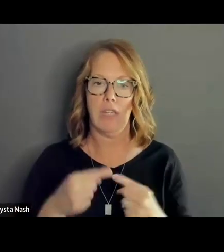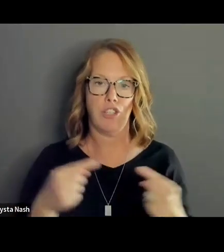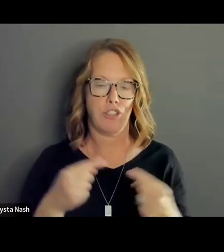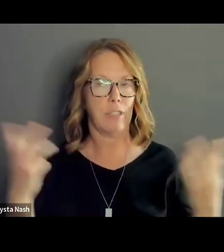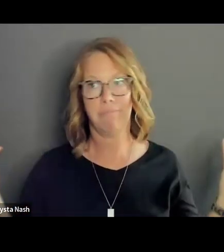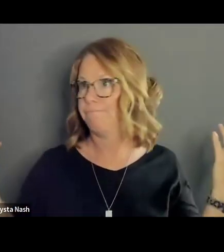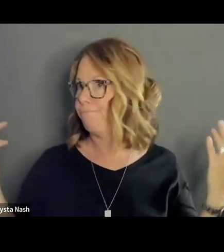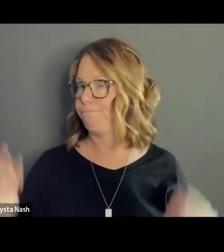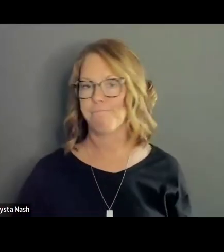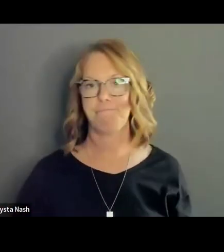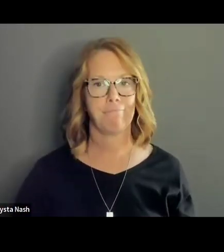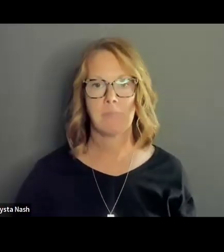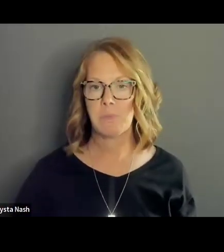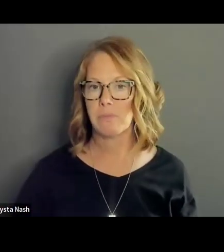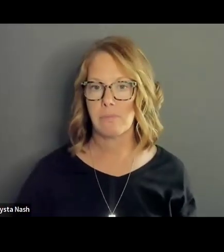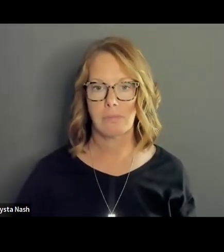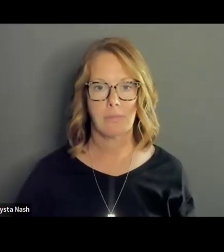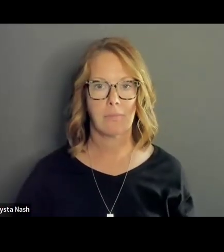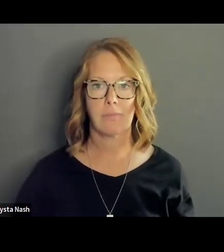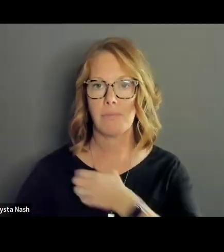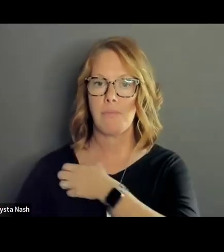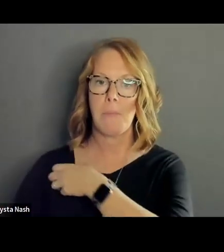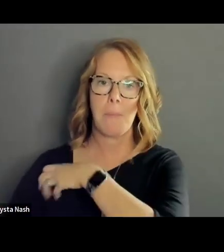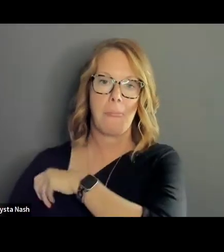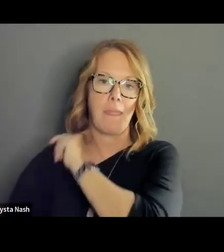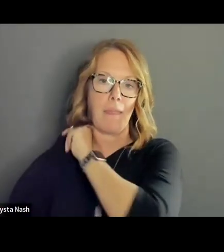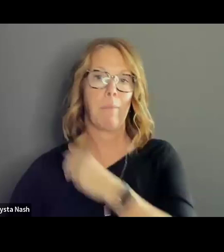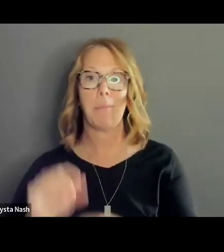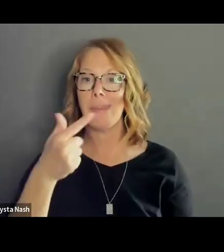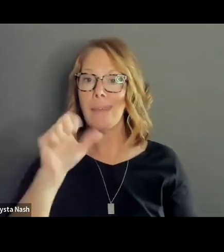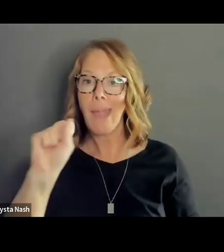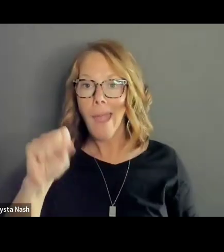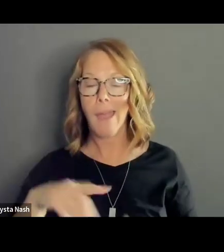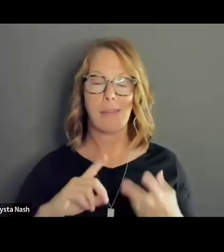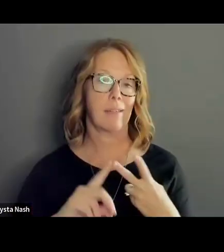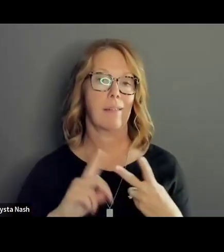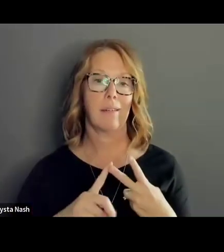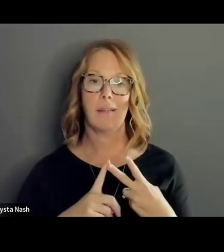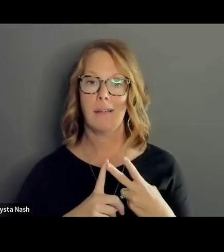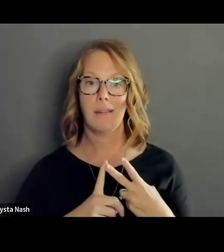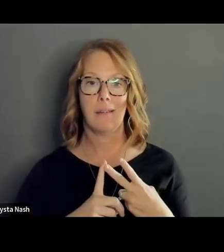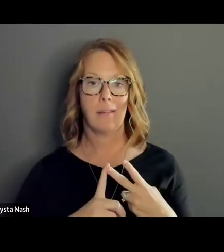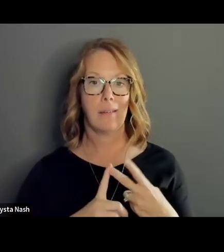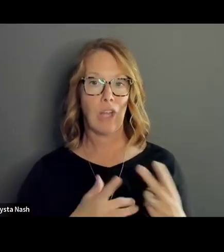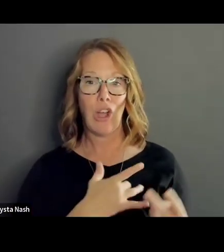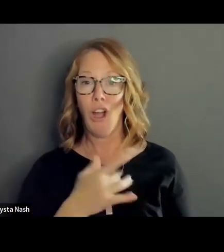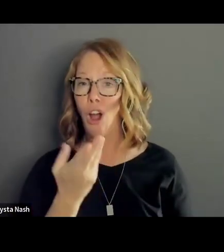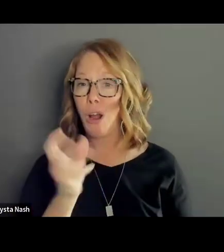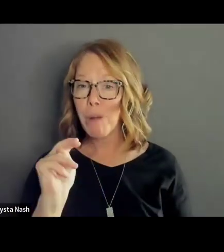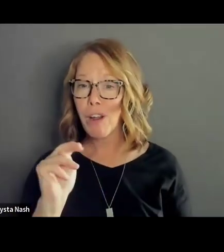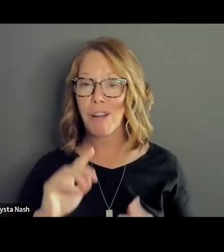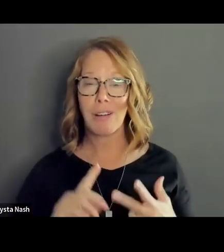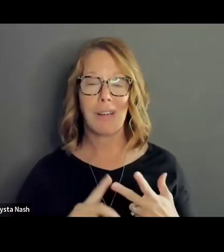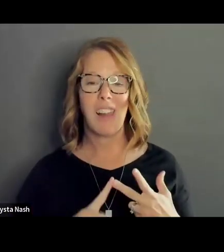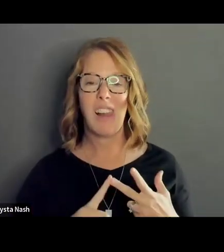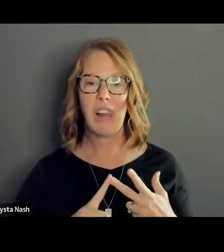be it could be gas in the bowel. It can be heartburn. It can